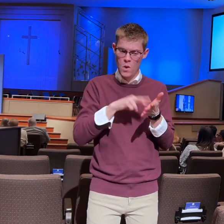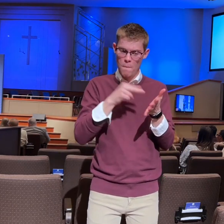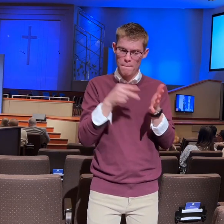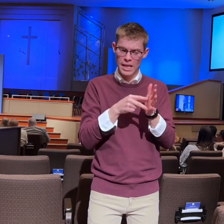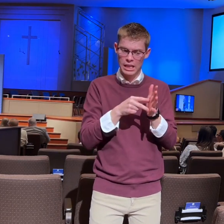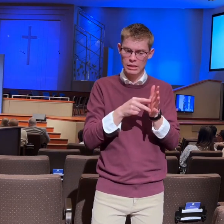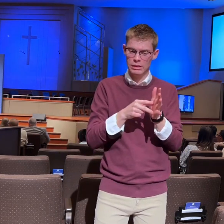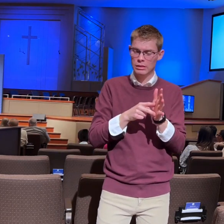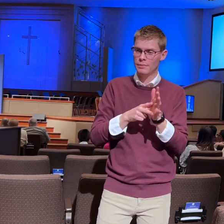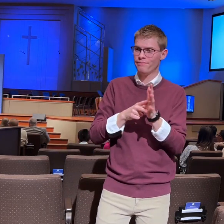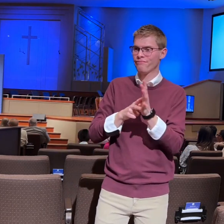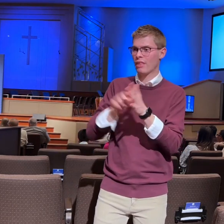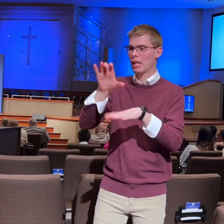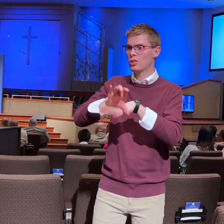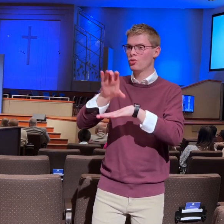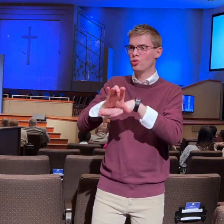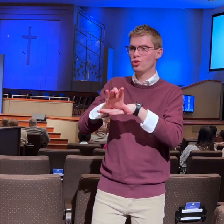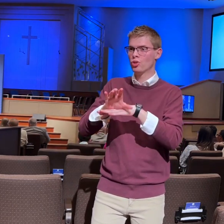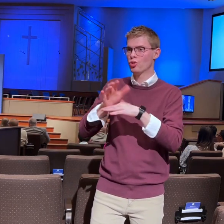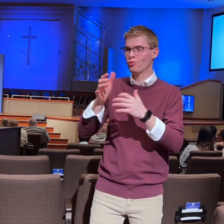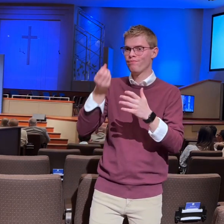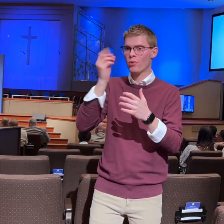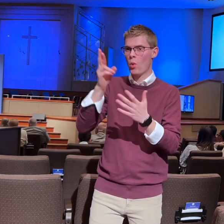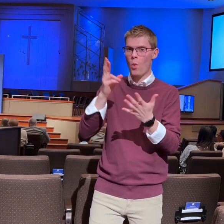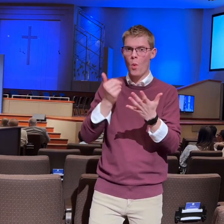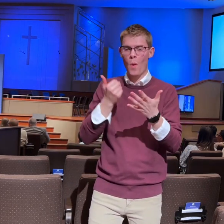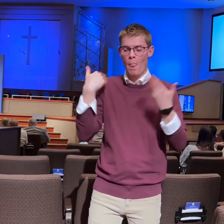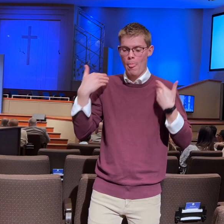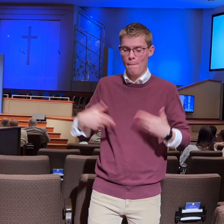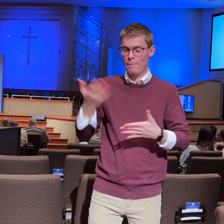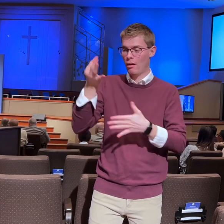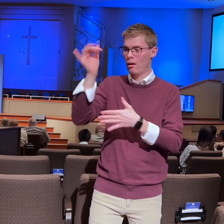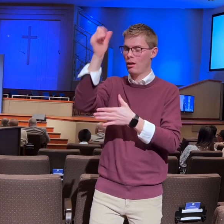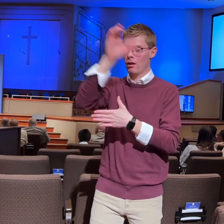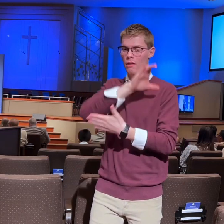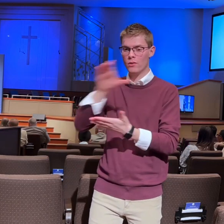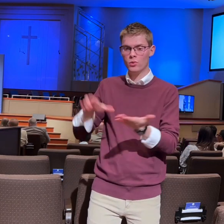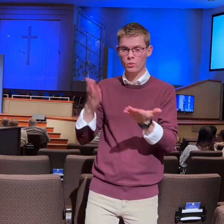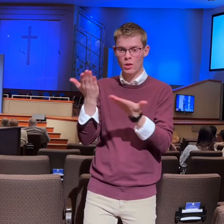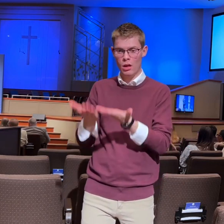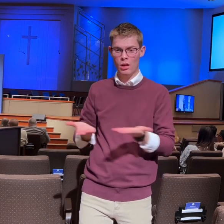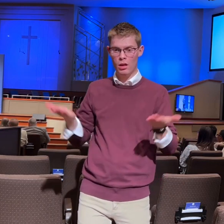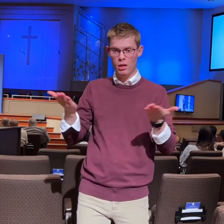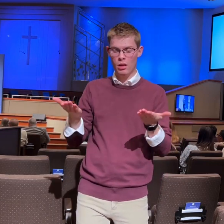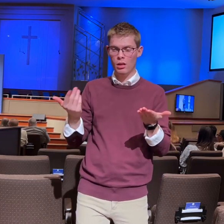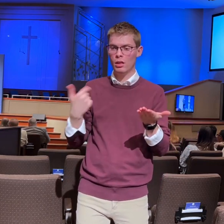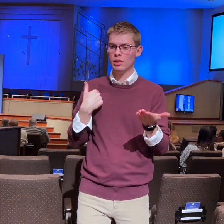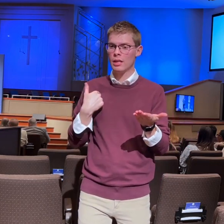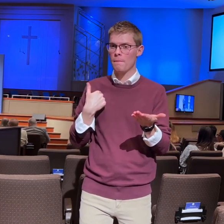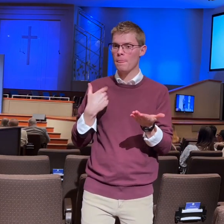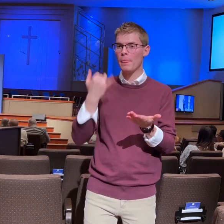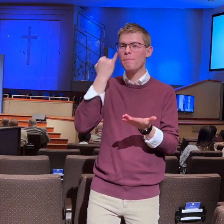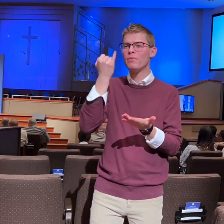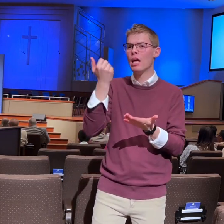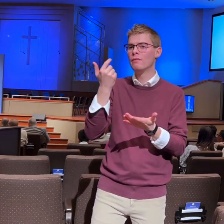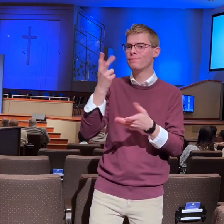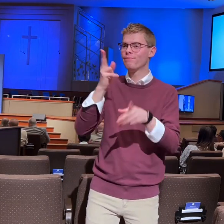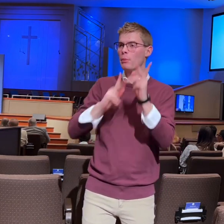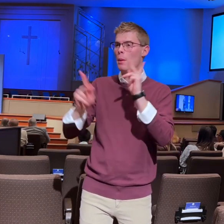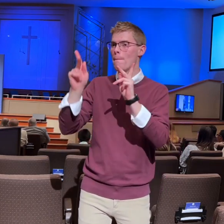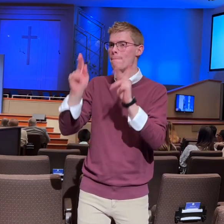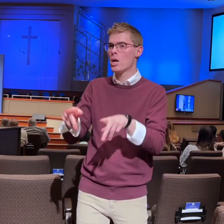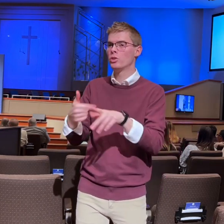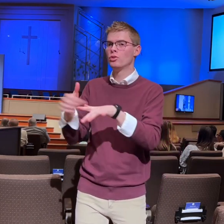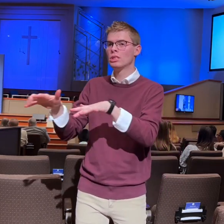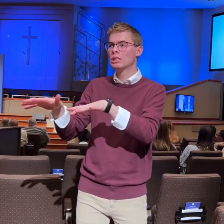And what we're seeing here is that some people go out from among us because they were not ever truly of us in the sense